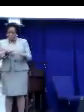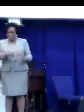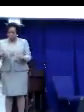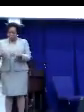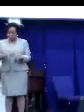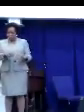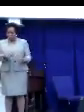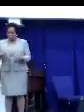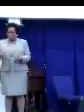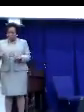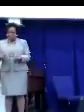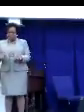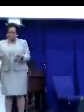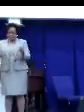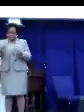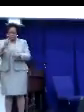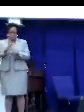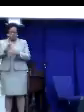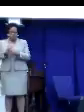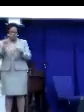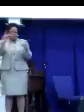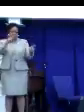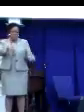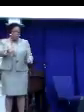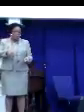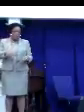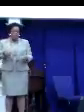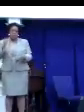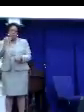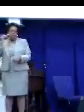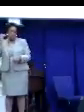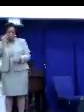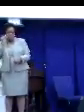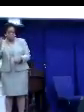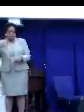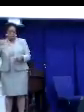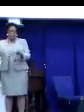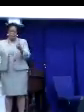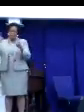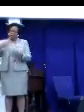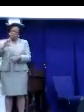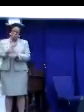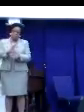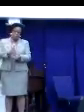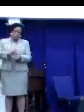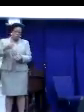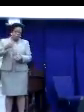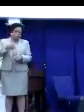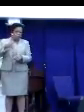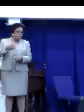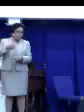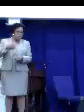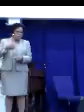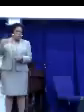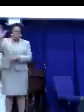church and come to church and go home and just, you just, all I saw, you know, I come to church and I you know, we had a good